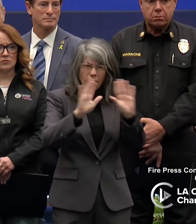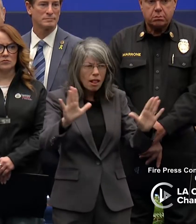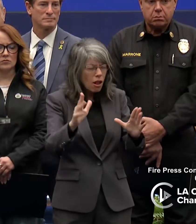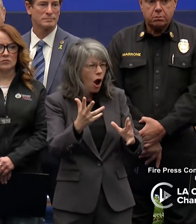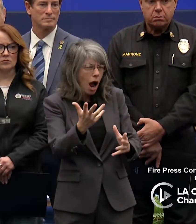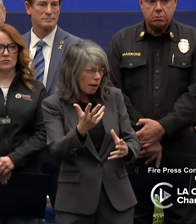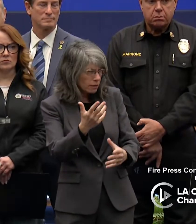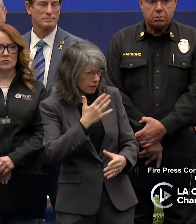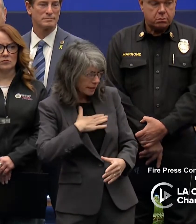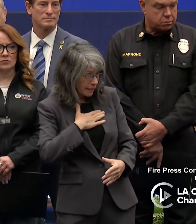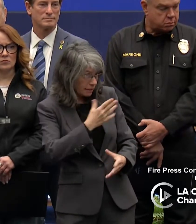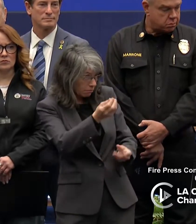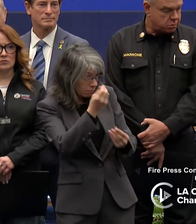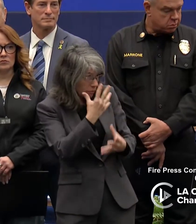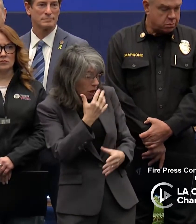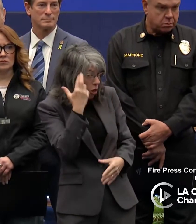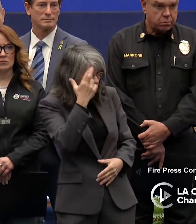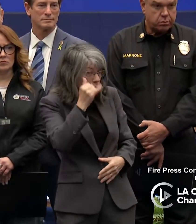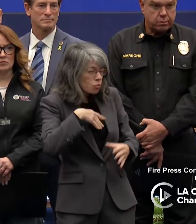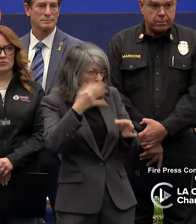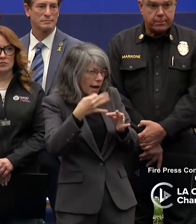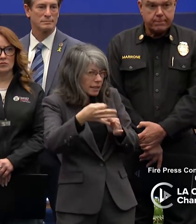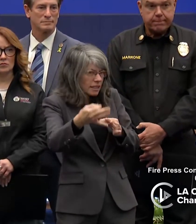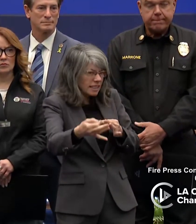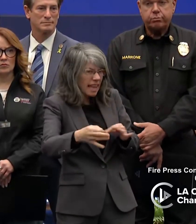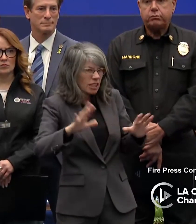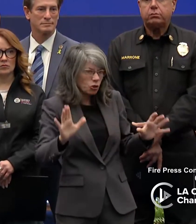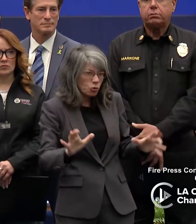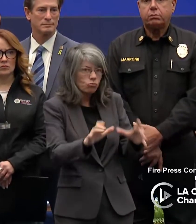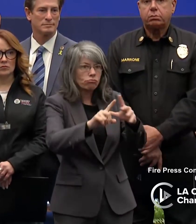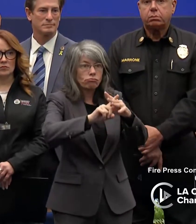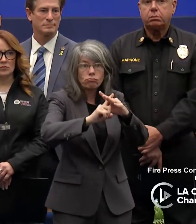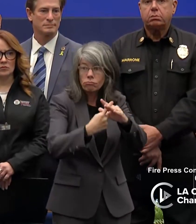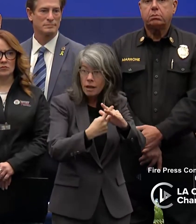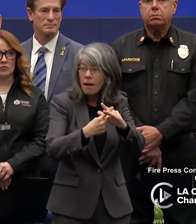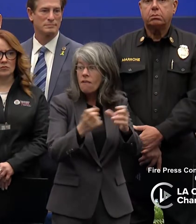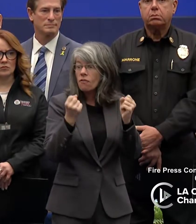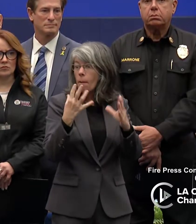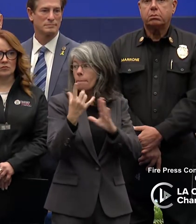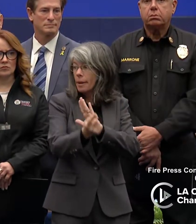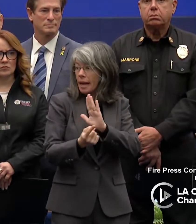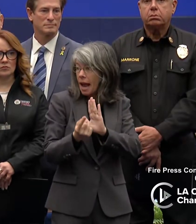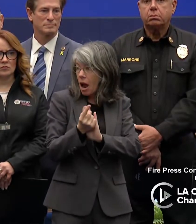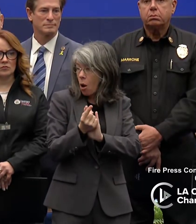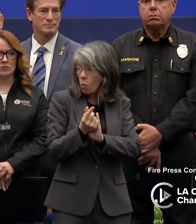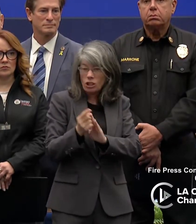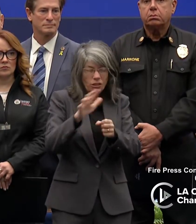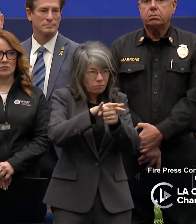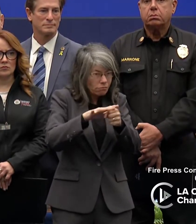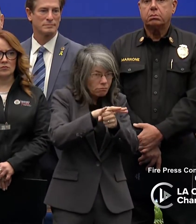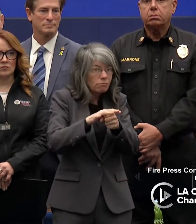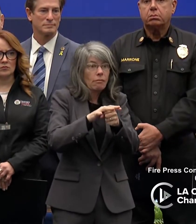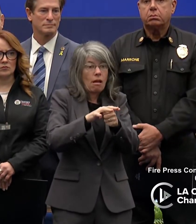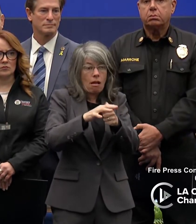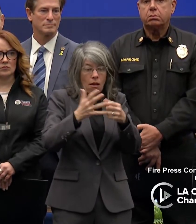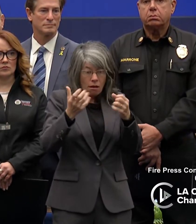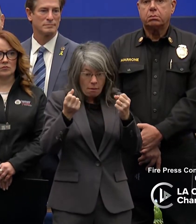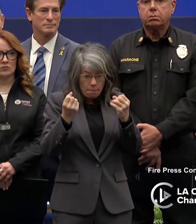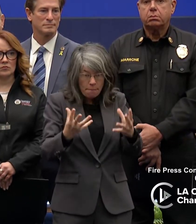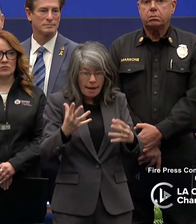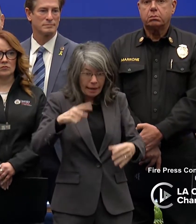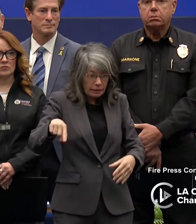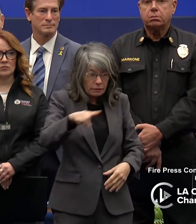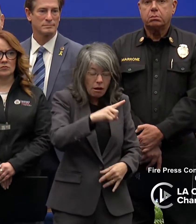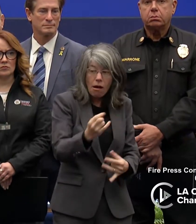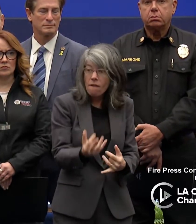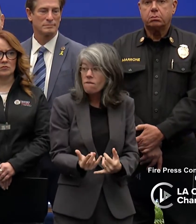tell me directly why the delay to activate when for many hours, neighborhood after neighborhood was